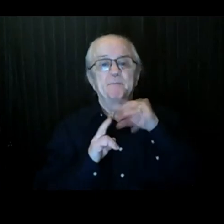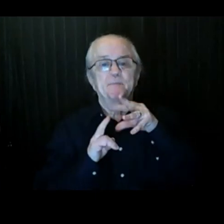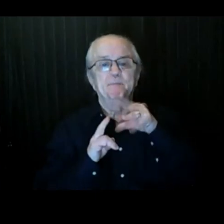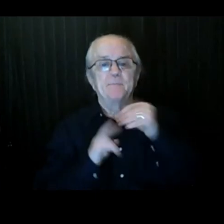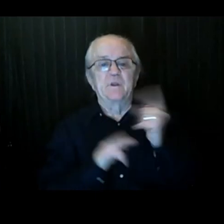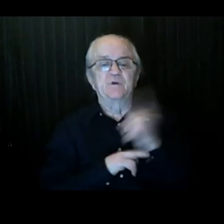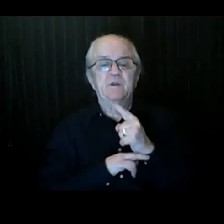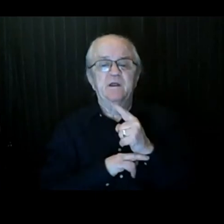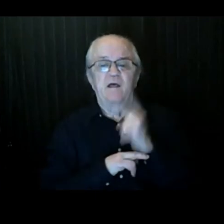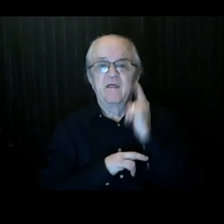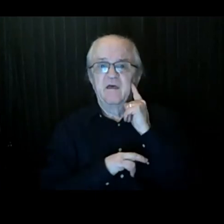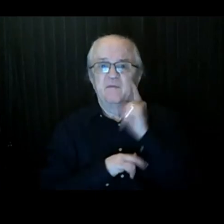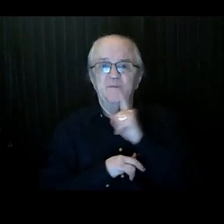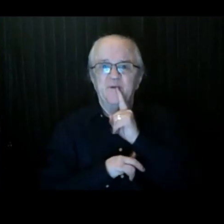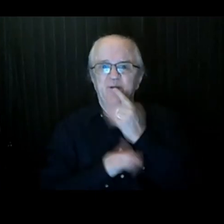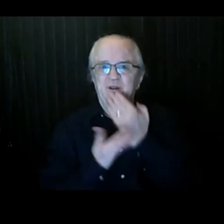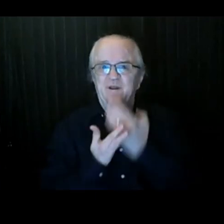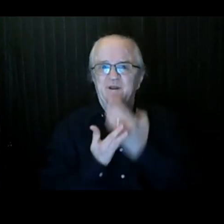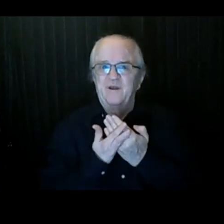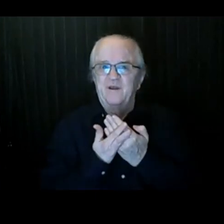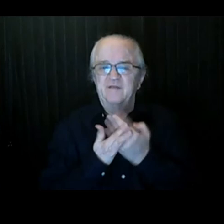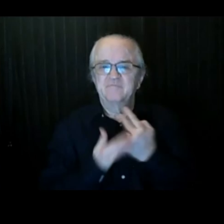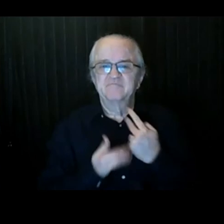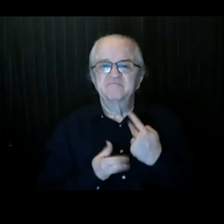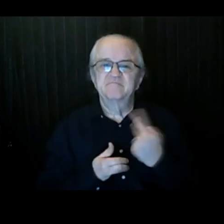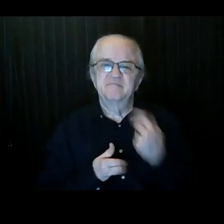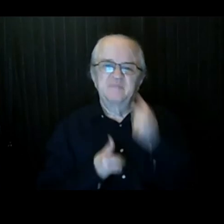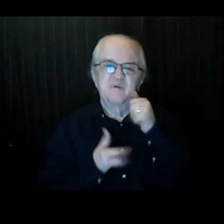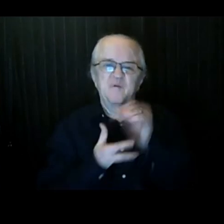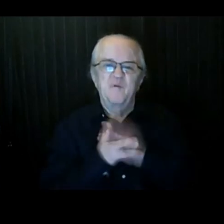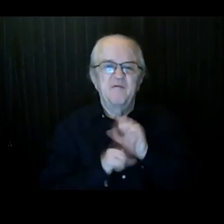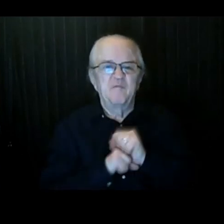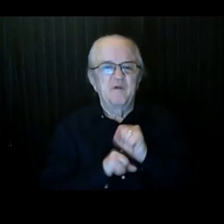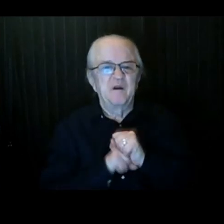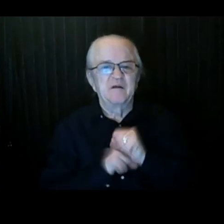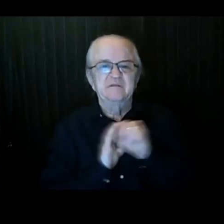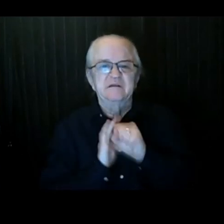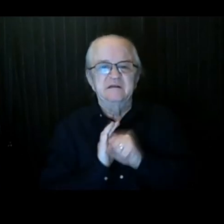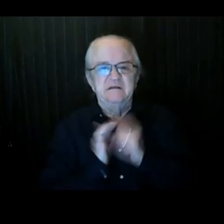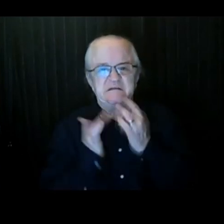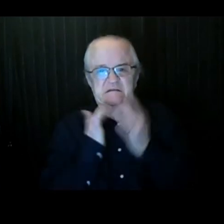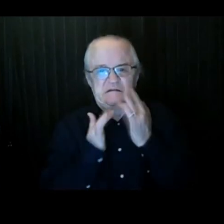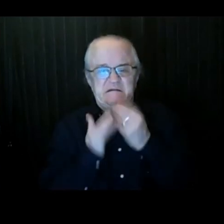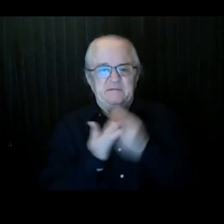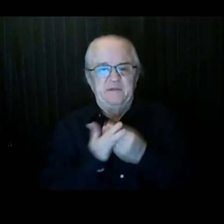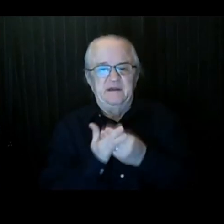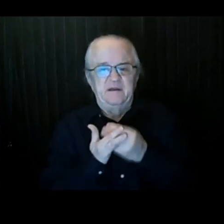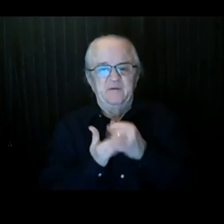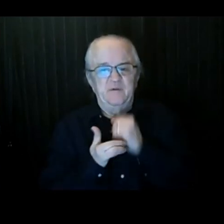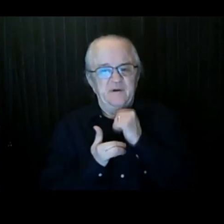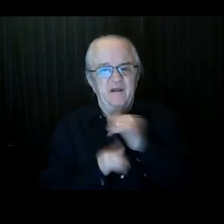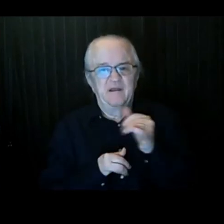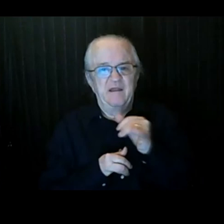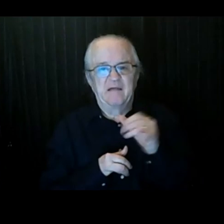And I thought, you know, it'd be really good. My wife and I work for the state, and we don't have a lot of money. We're not like Carol, the millionaire out in